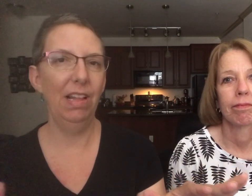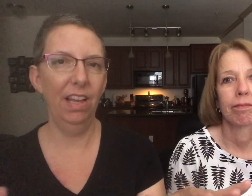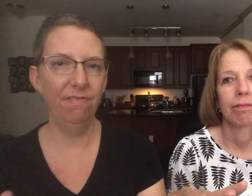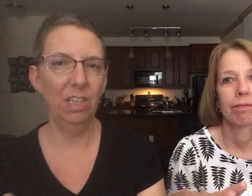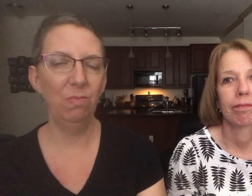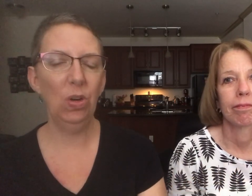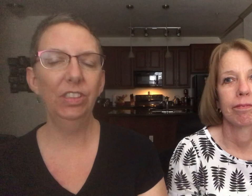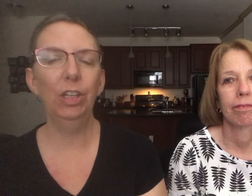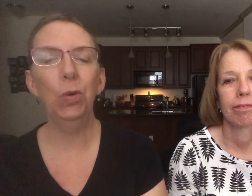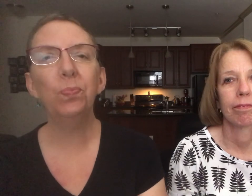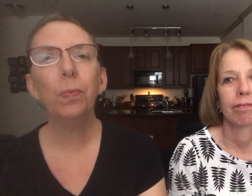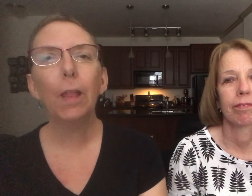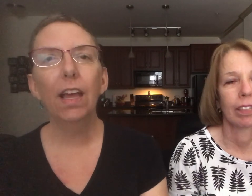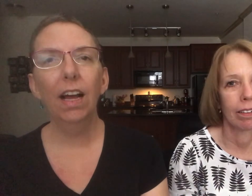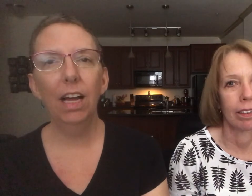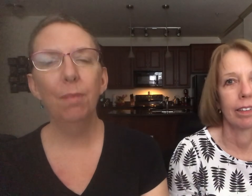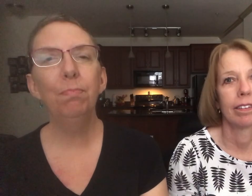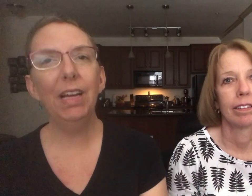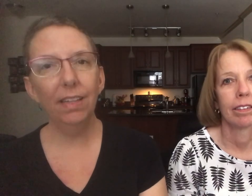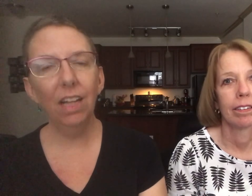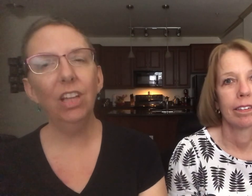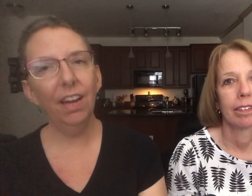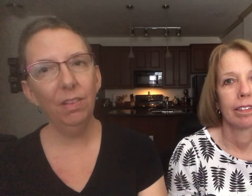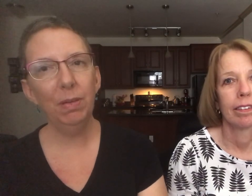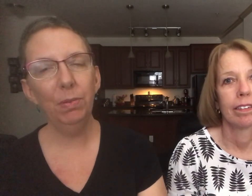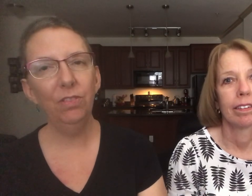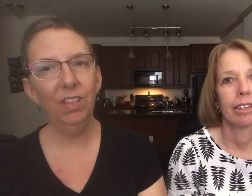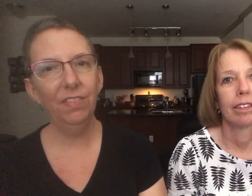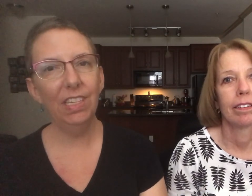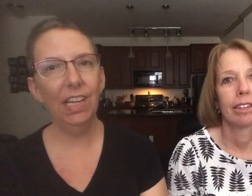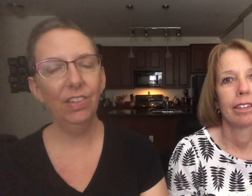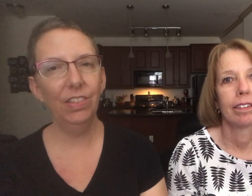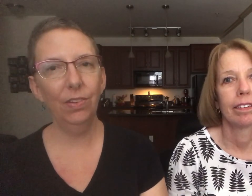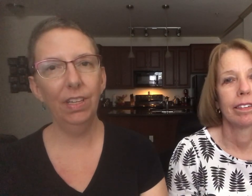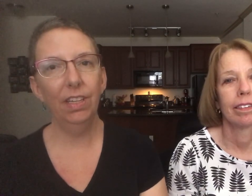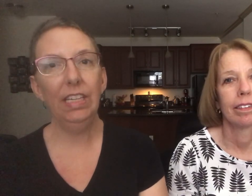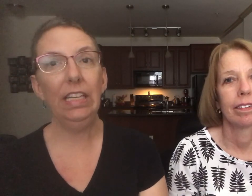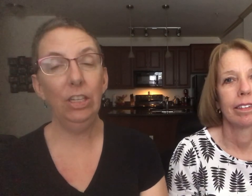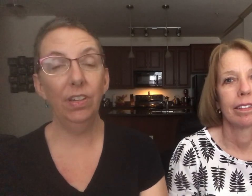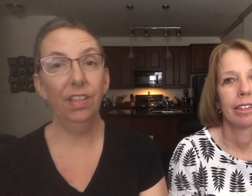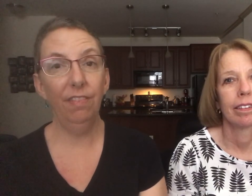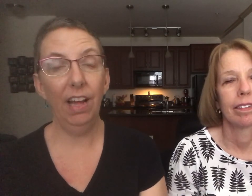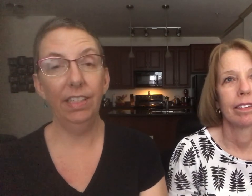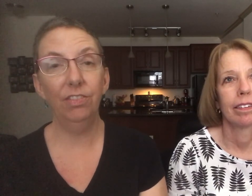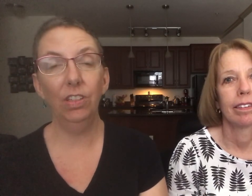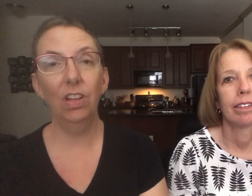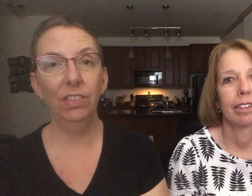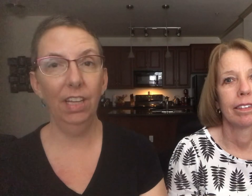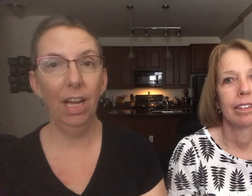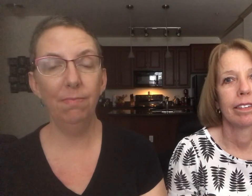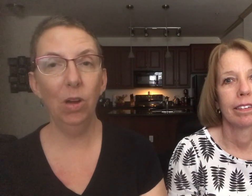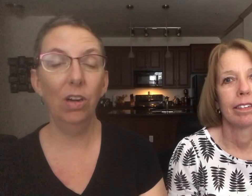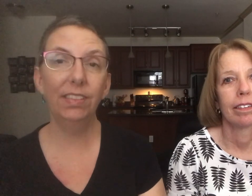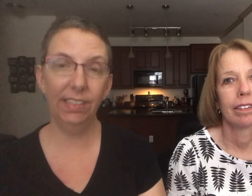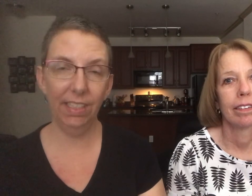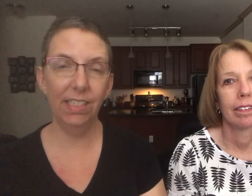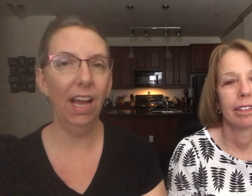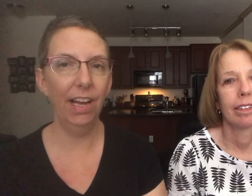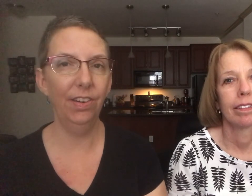life anymore. So, but a lot of the people who've lived in Arizona here in the valley for a long time are sick and tired of